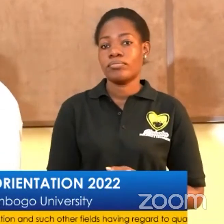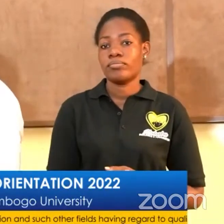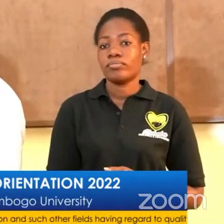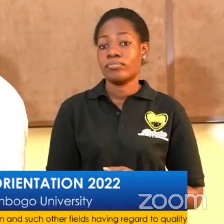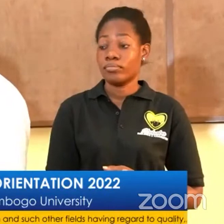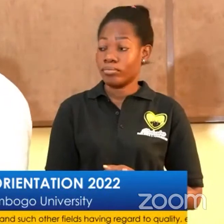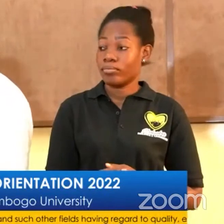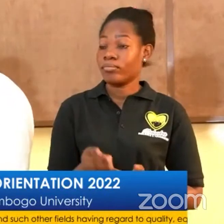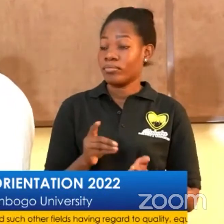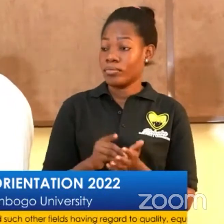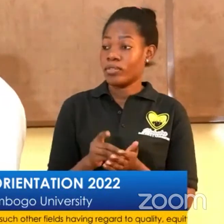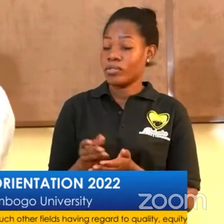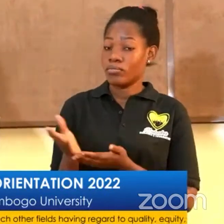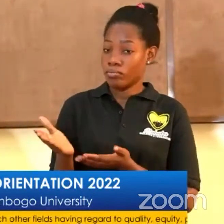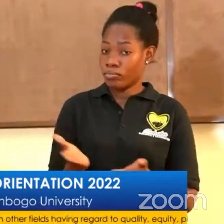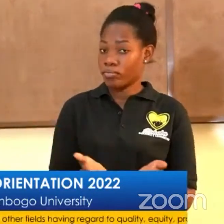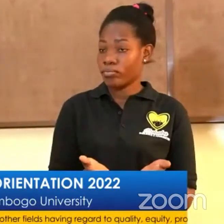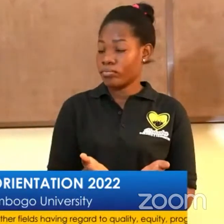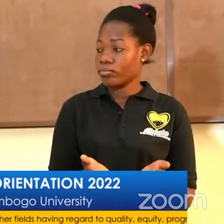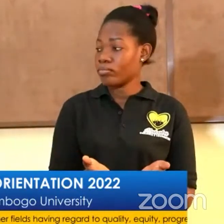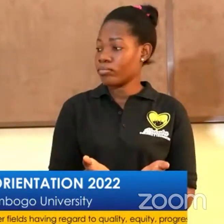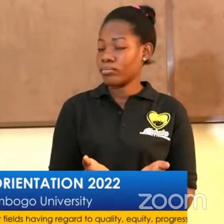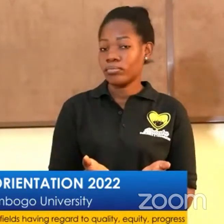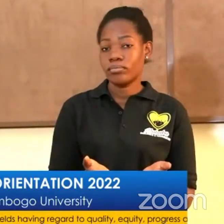Dr. Bulle, you're welcome.